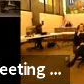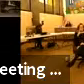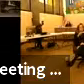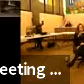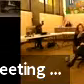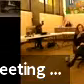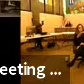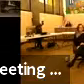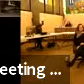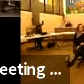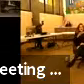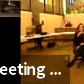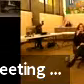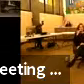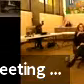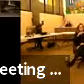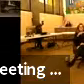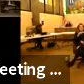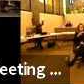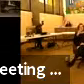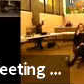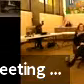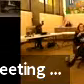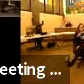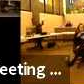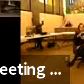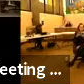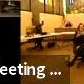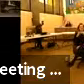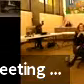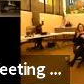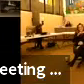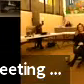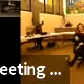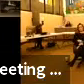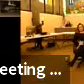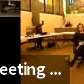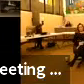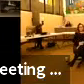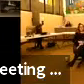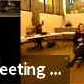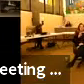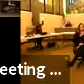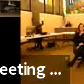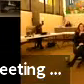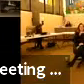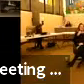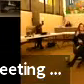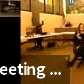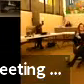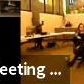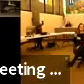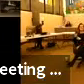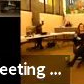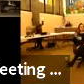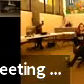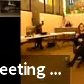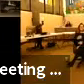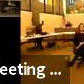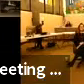homes that do have that downtown view up to the kind of northeast, and certainly we wouldn't want to impact that. And then lastly,